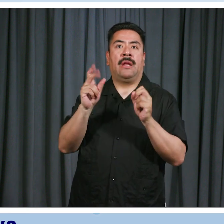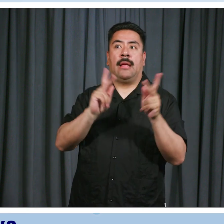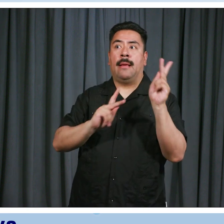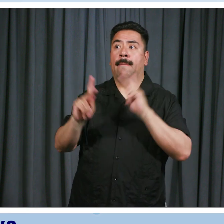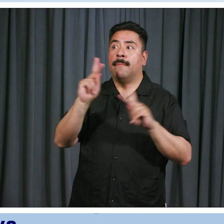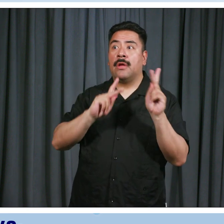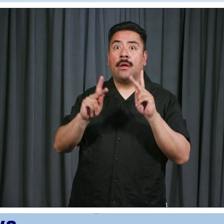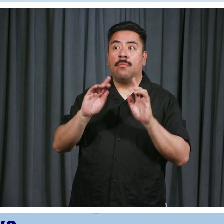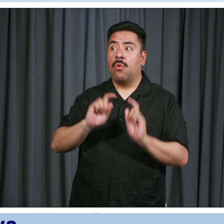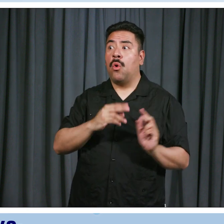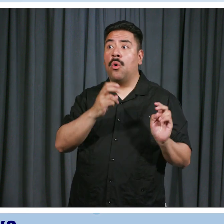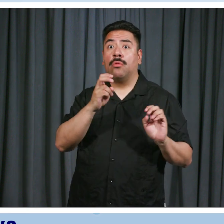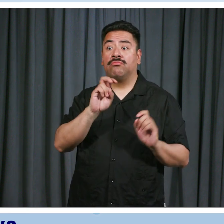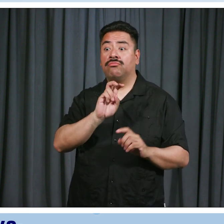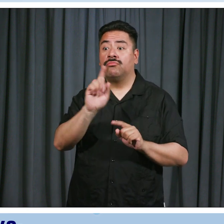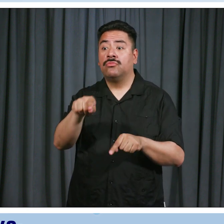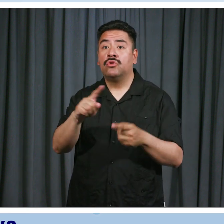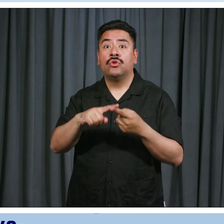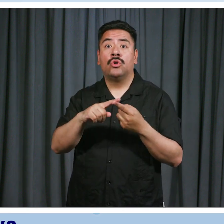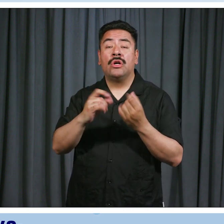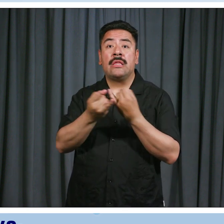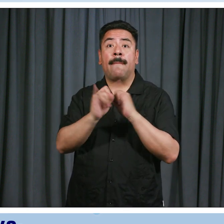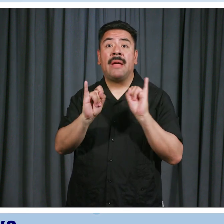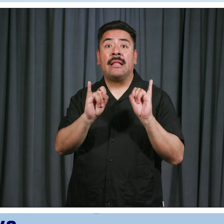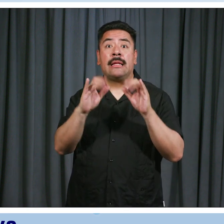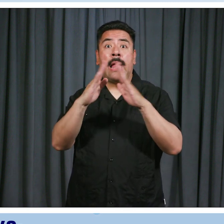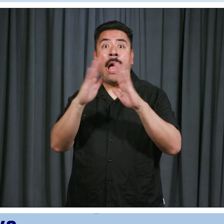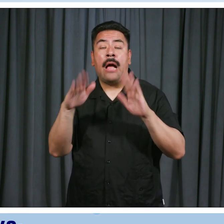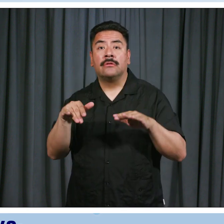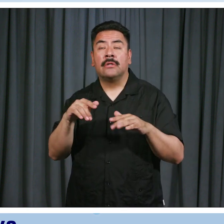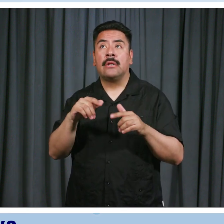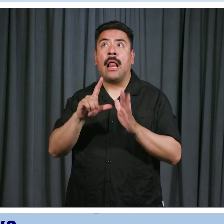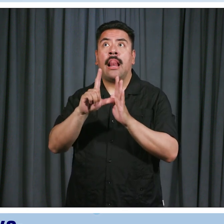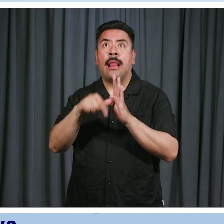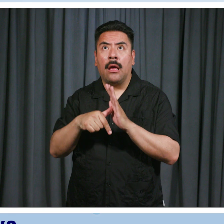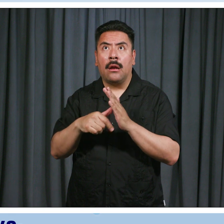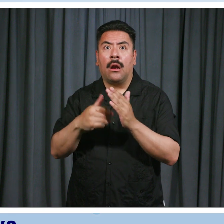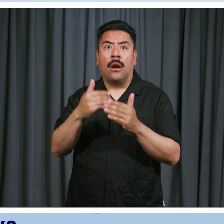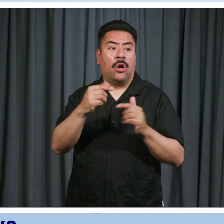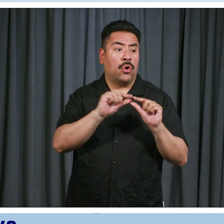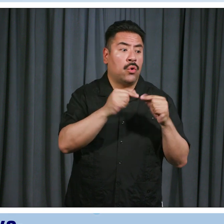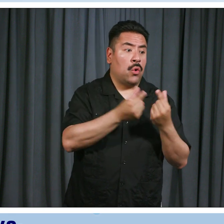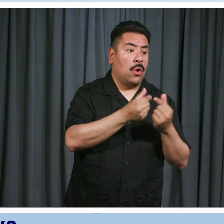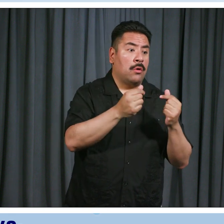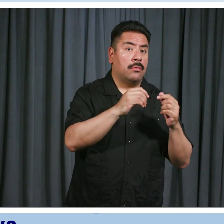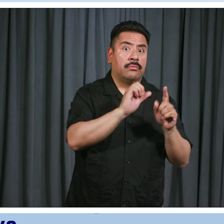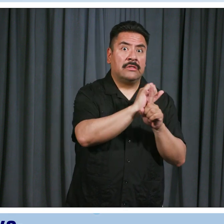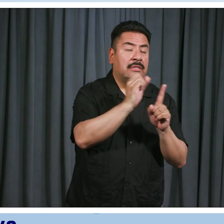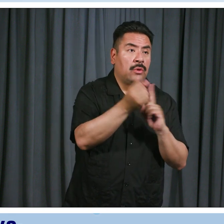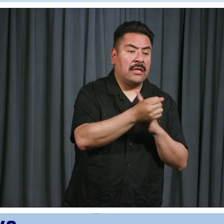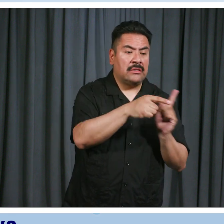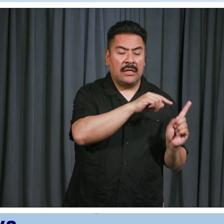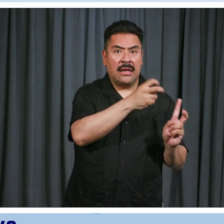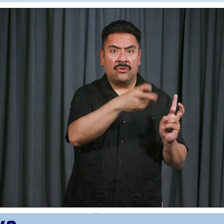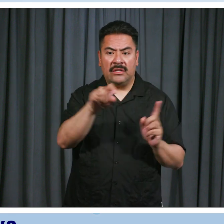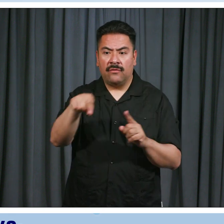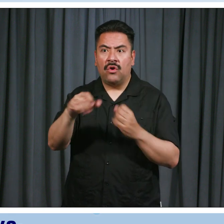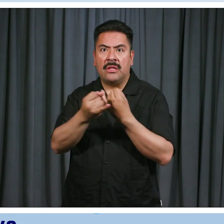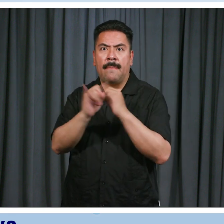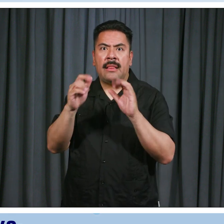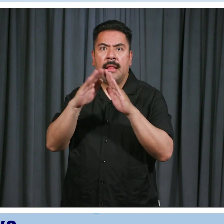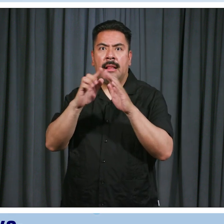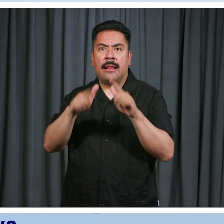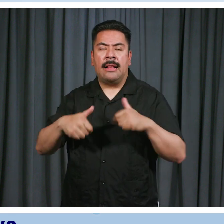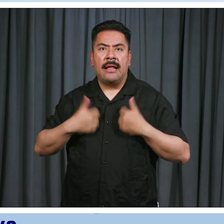into independent housing and become incredibly lonely and isolated after being in more of a group setting. And so we need to also manage how